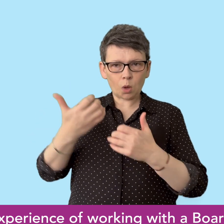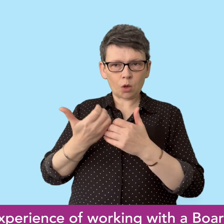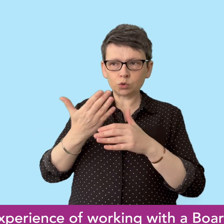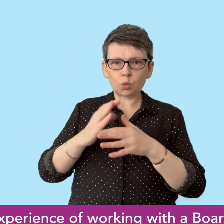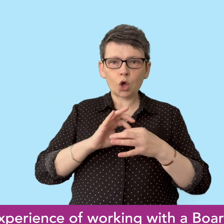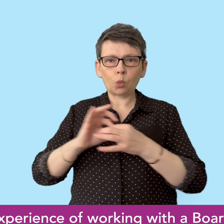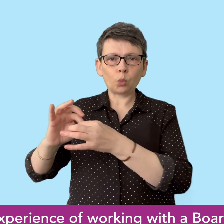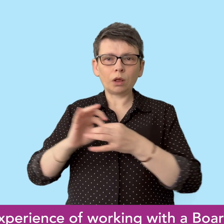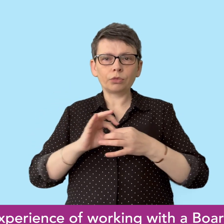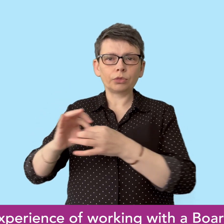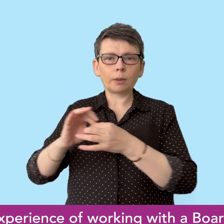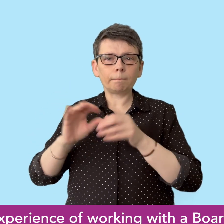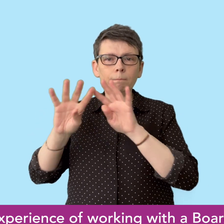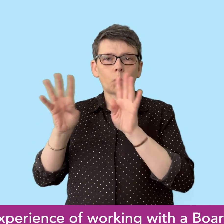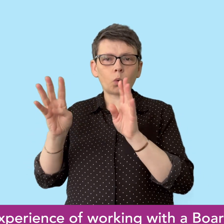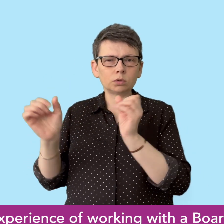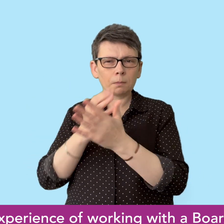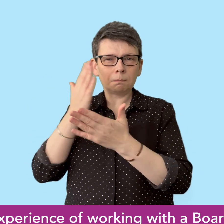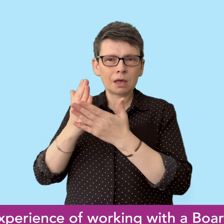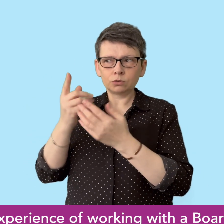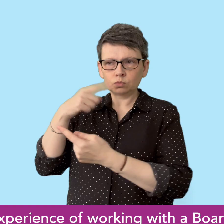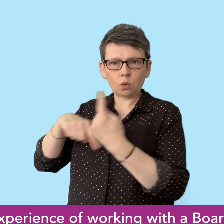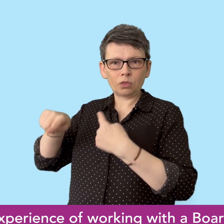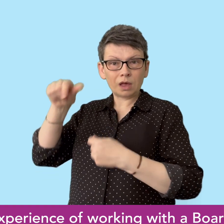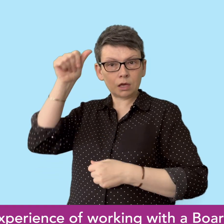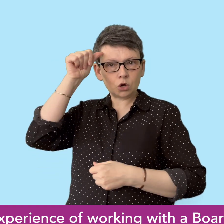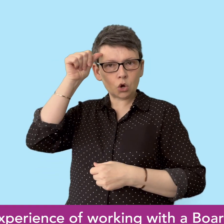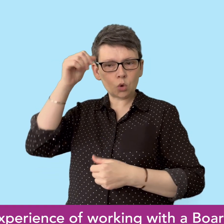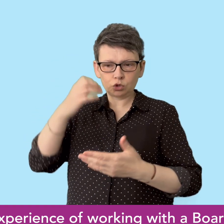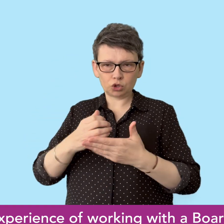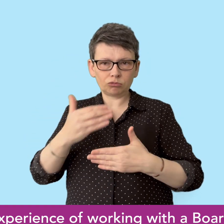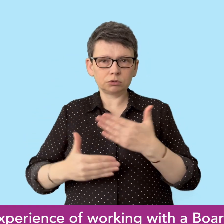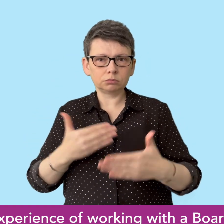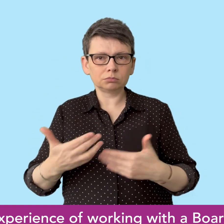Experience of working with a board and applying a strong governance framework